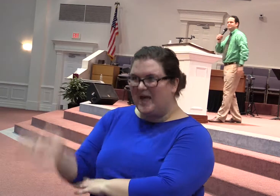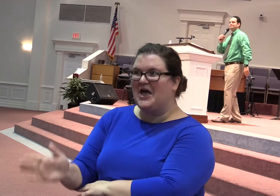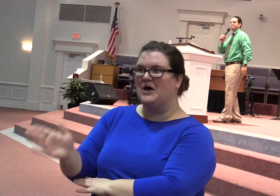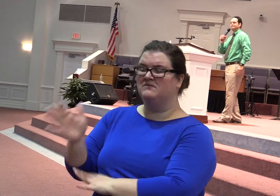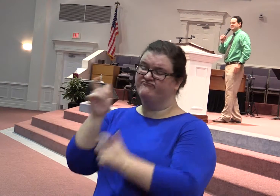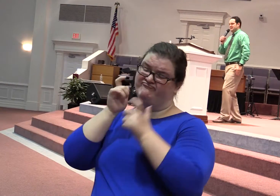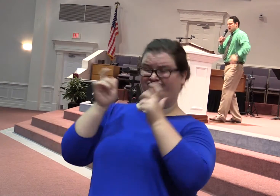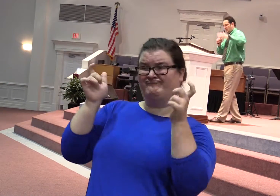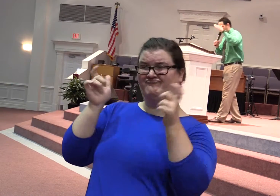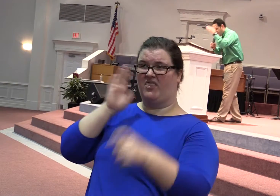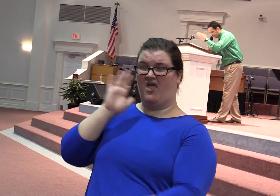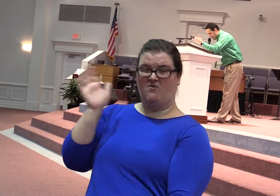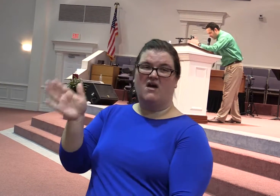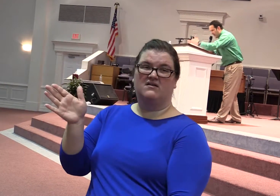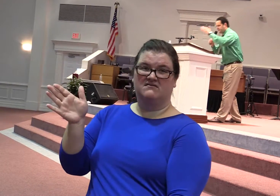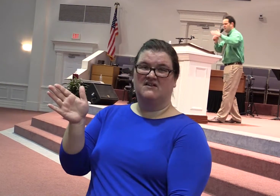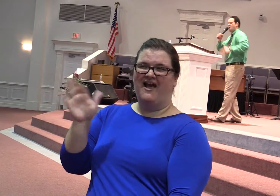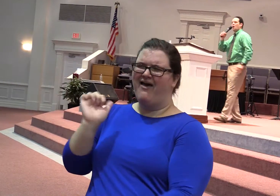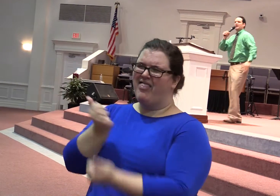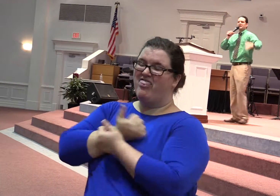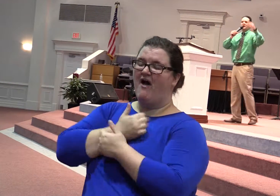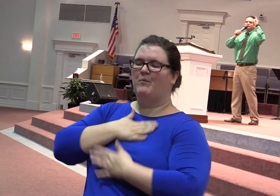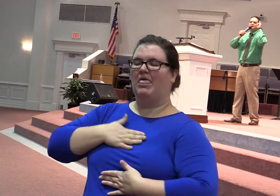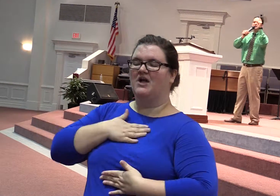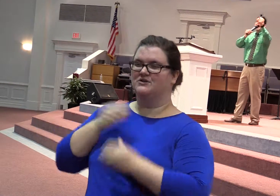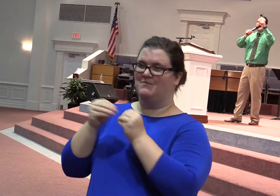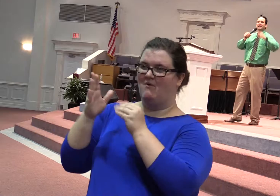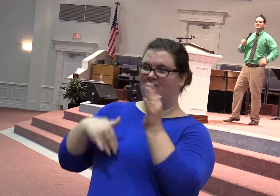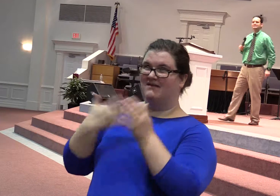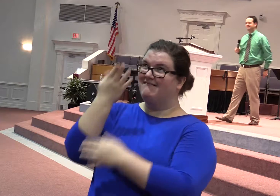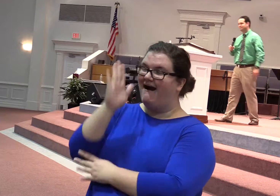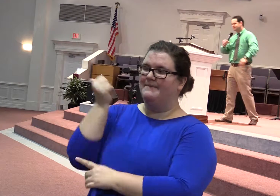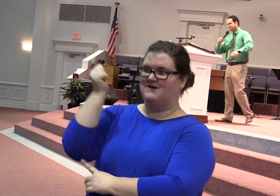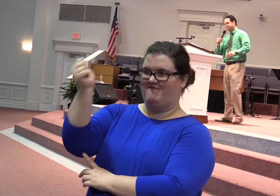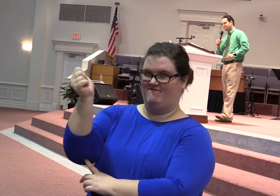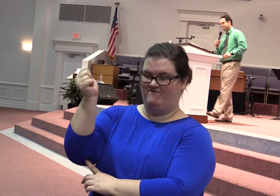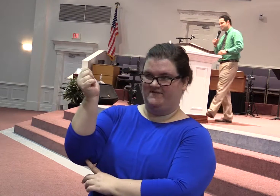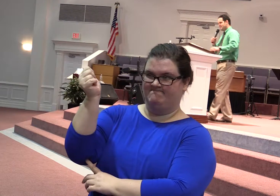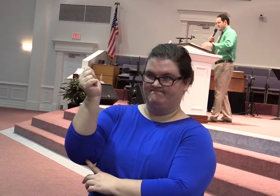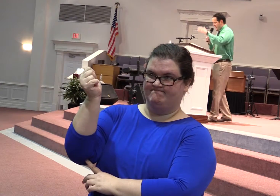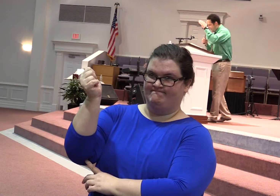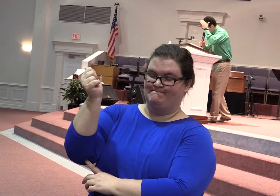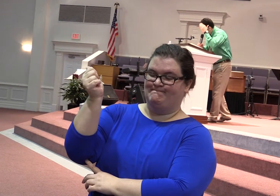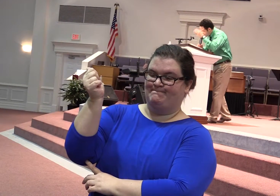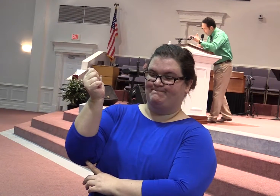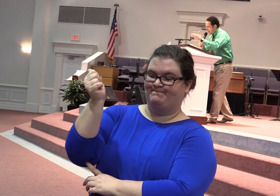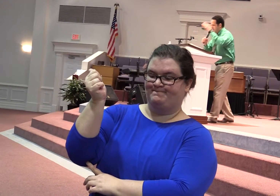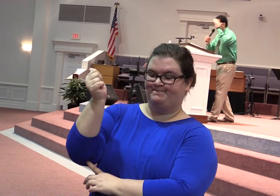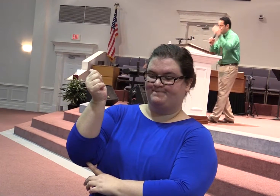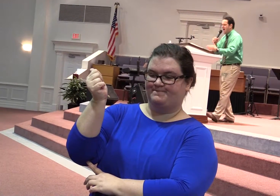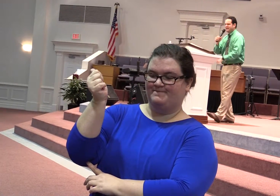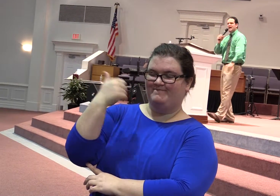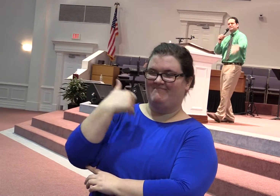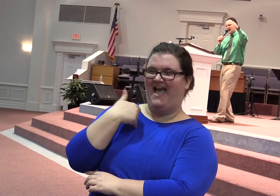high-minded. Lovers of pleasure more than lovers of God. Amen. Having a form